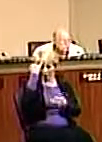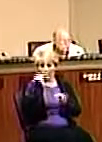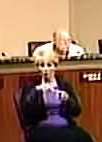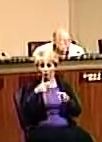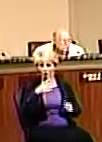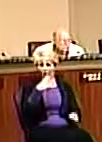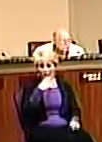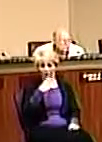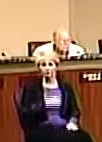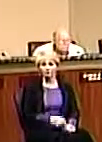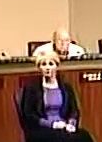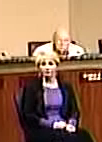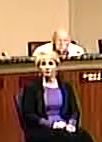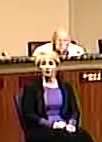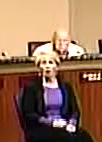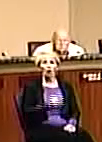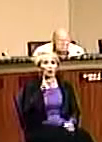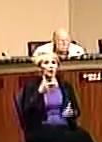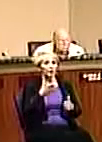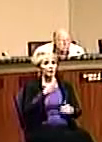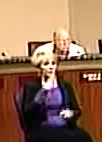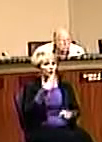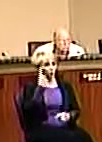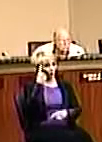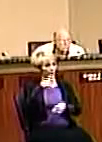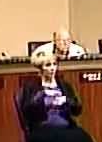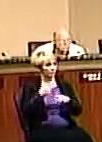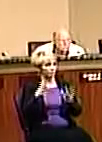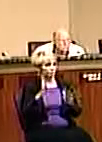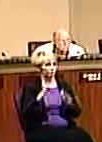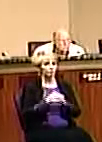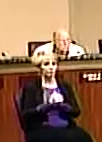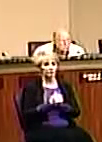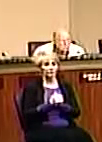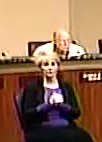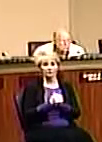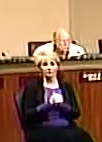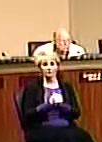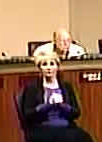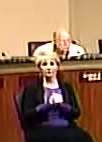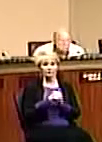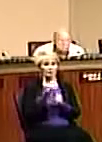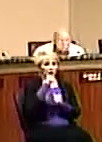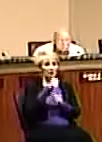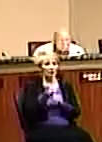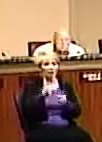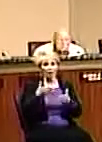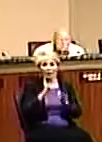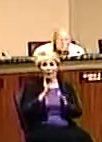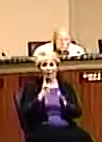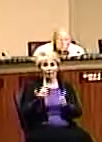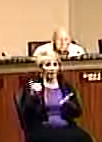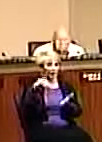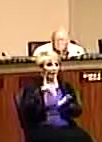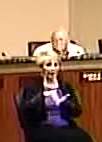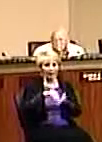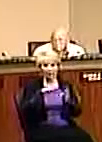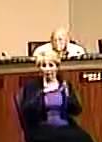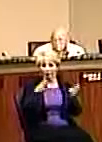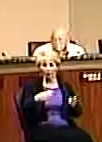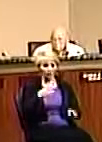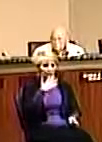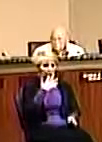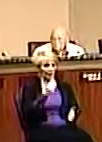speak. We will only allow you to speak one time. We're not going to allow you to go back up to the podium to